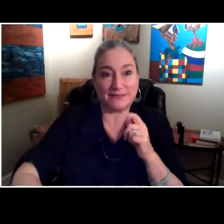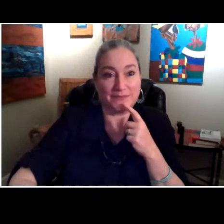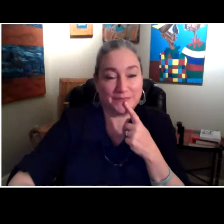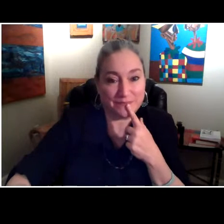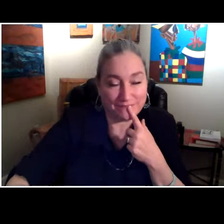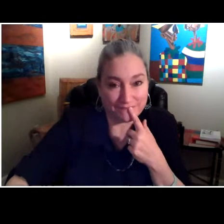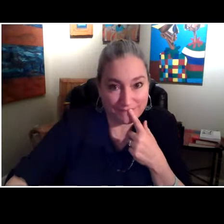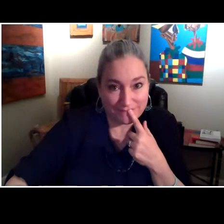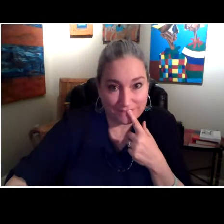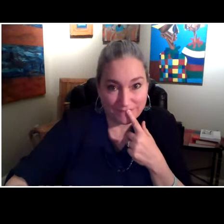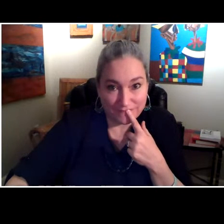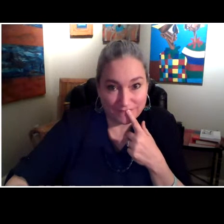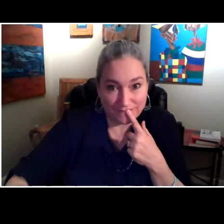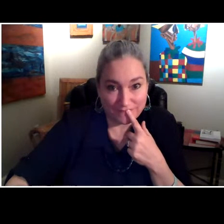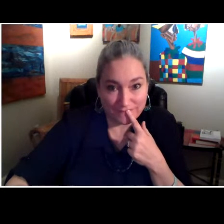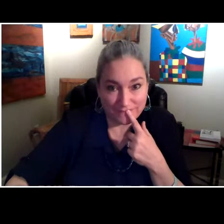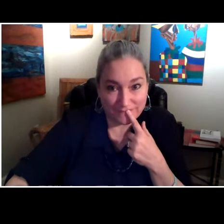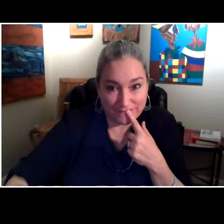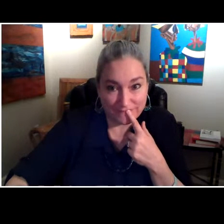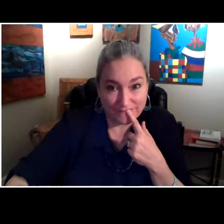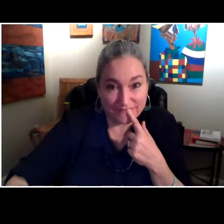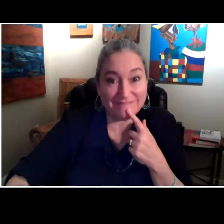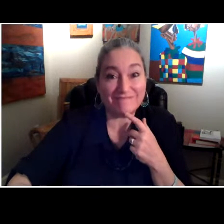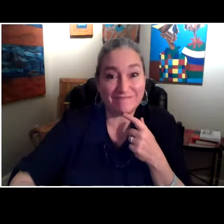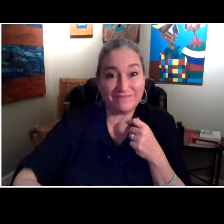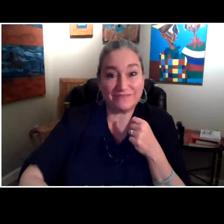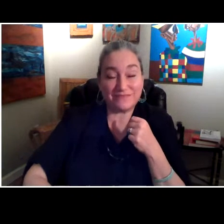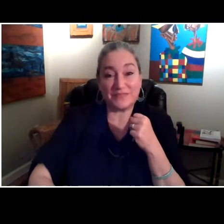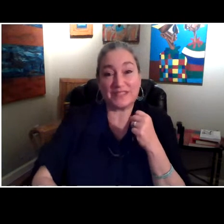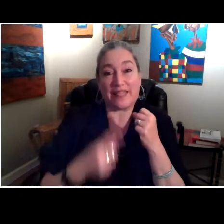social needs, social interaction. Next slide.